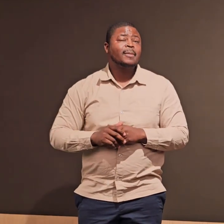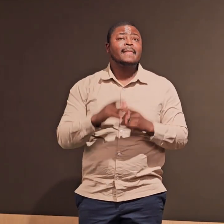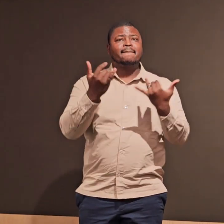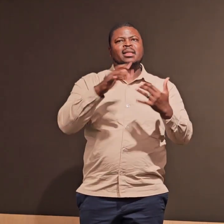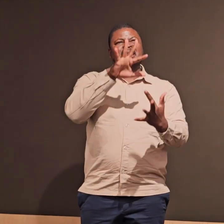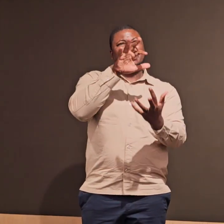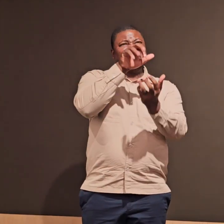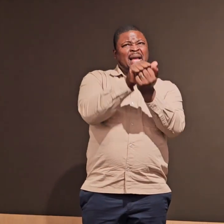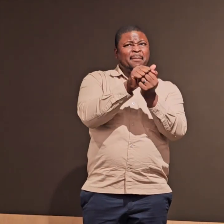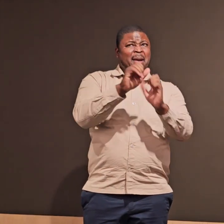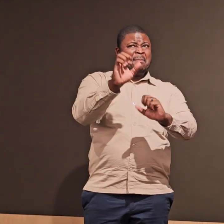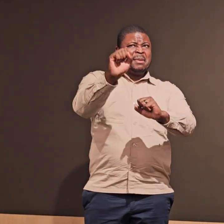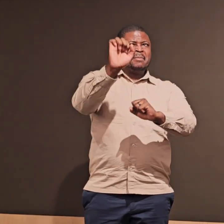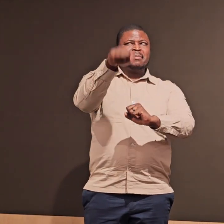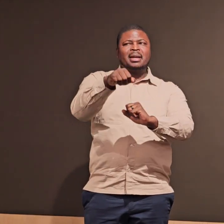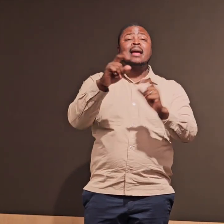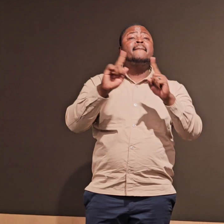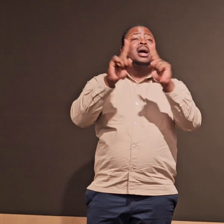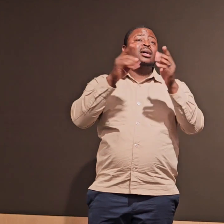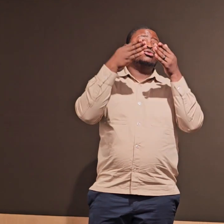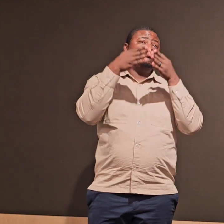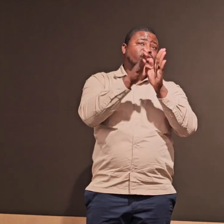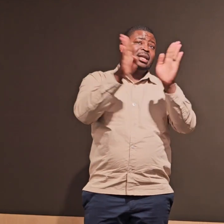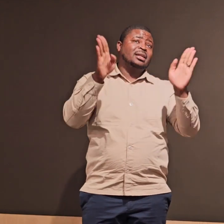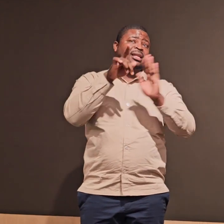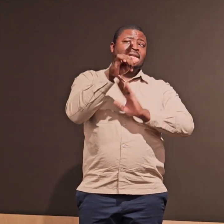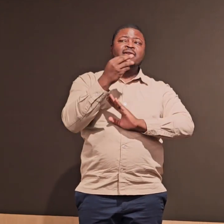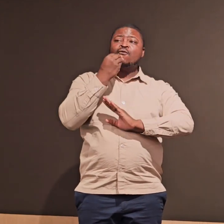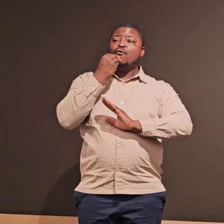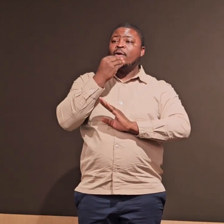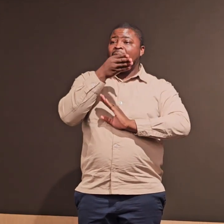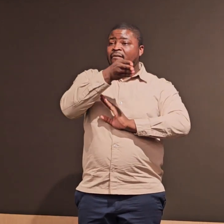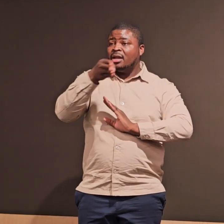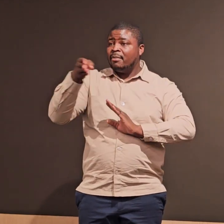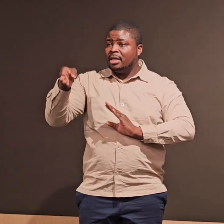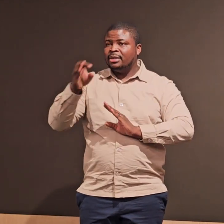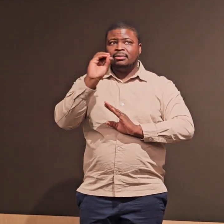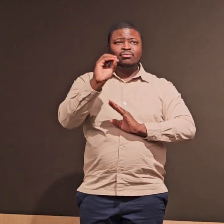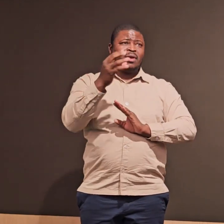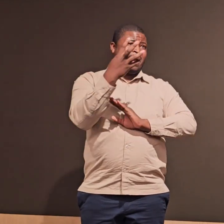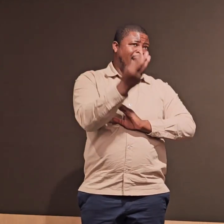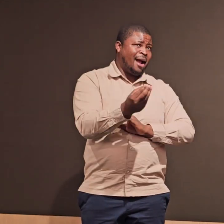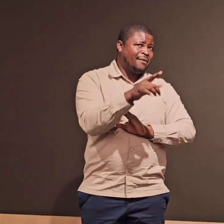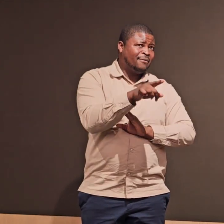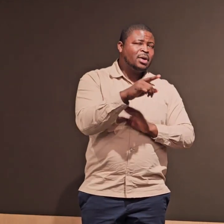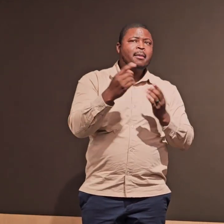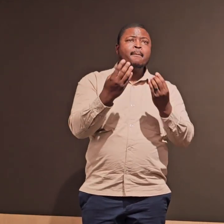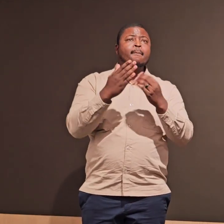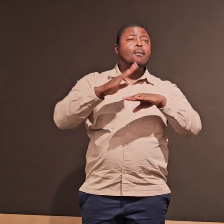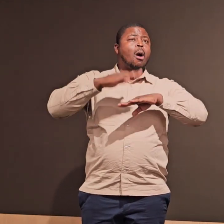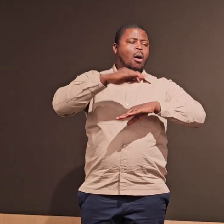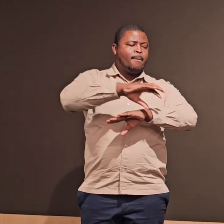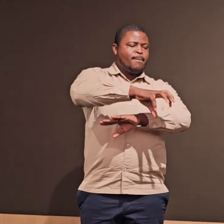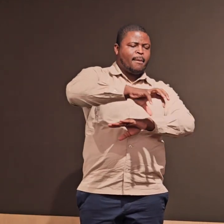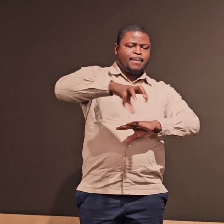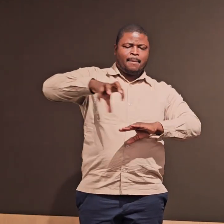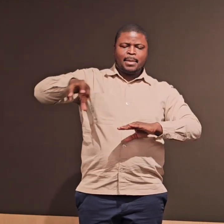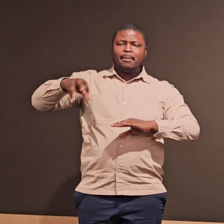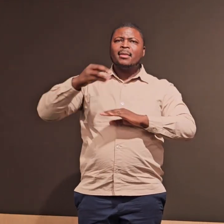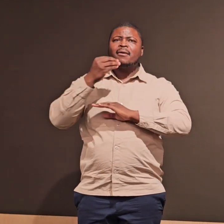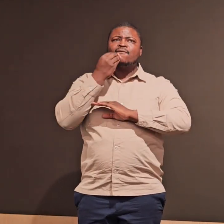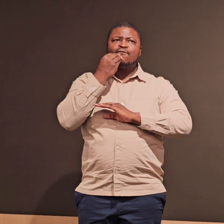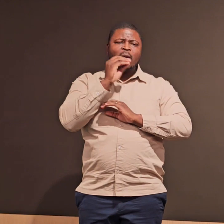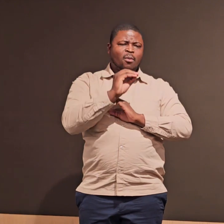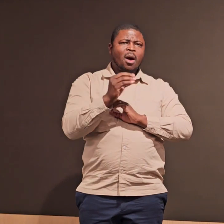summary, generally there is food insecurity in most provinces, and there